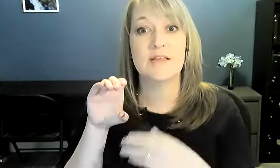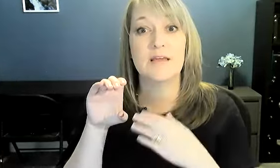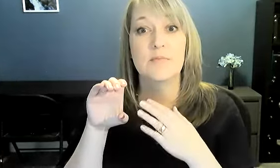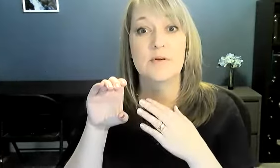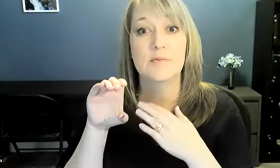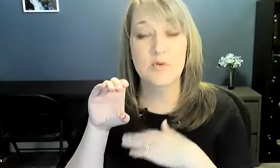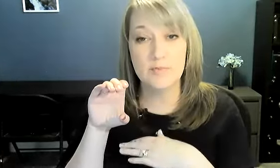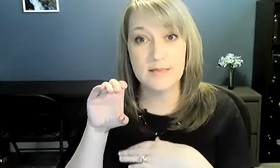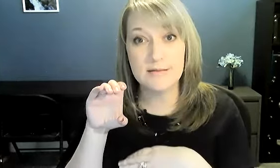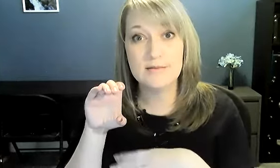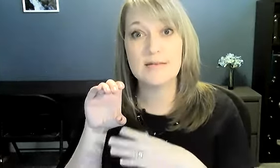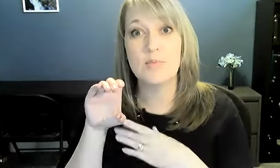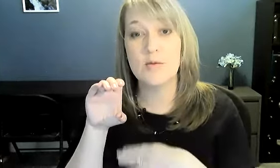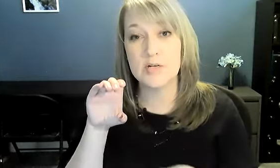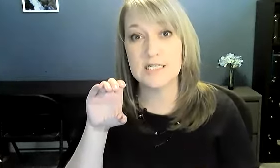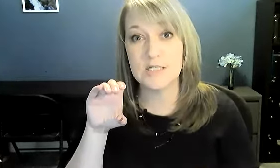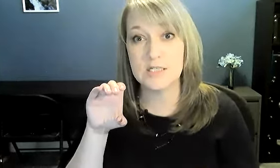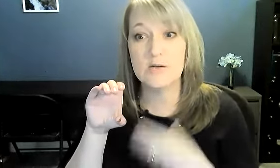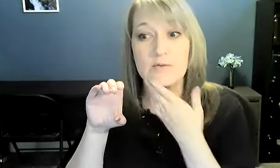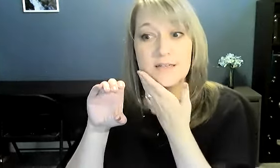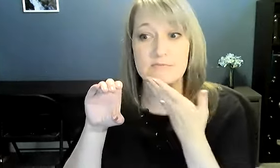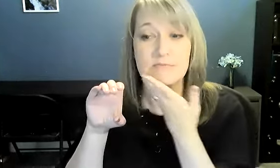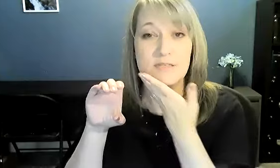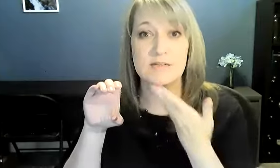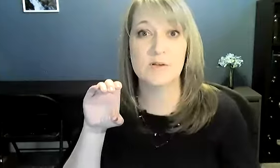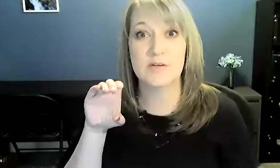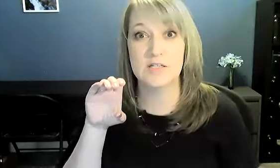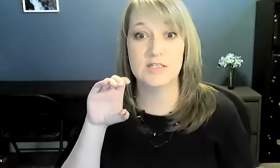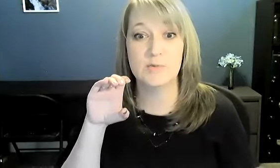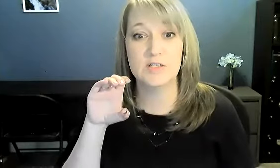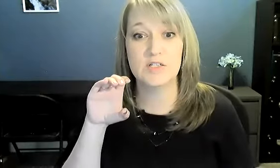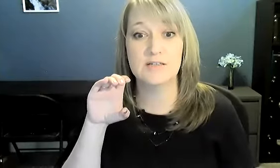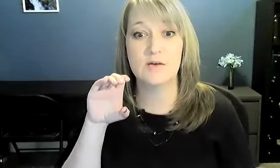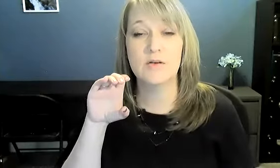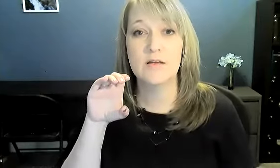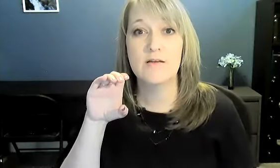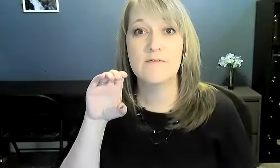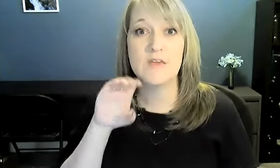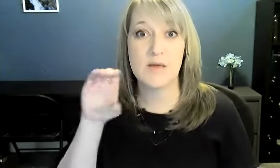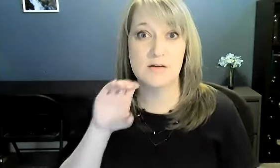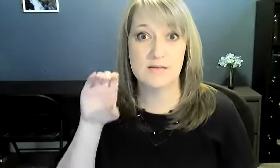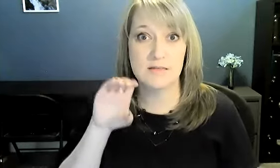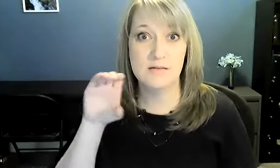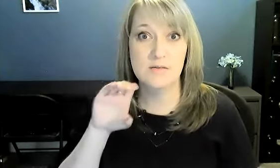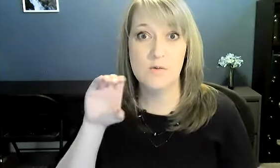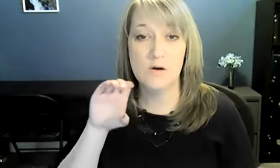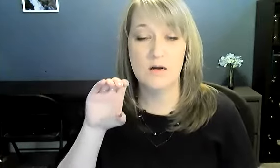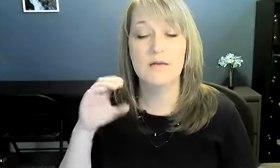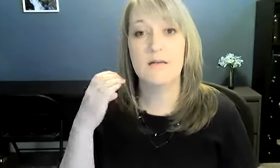same movement, same palm orientation, only different location down by your chin. So female cousin or